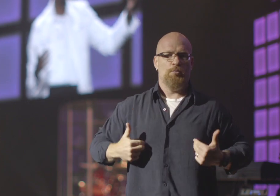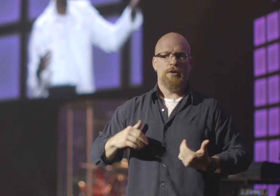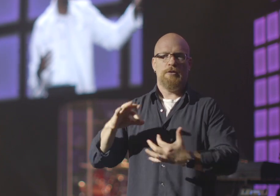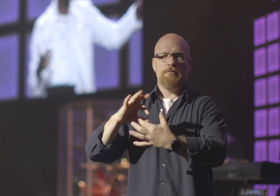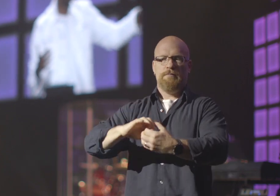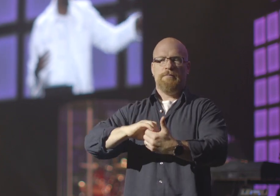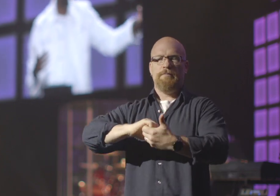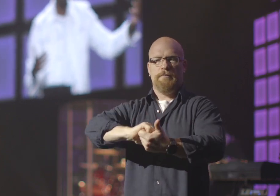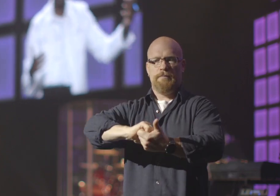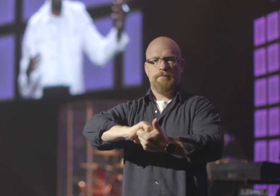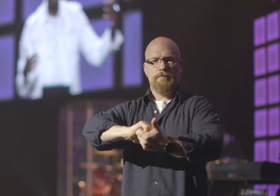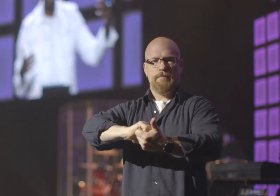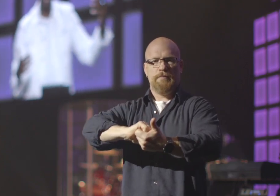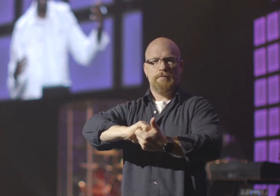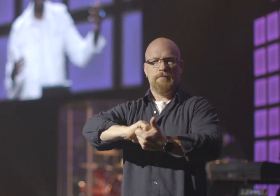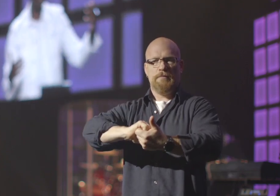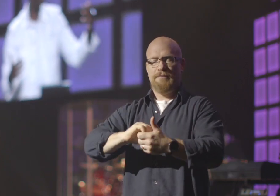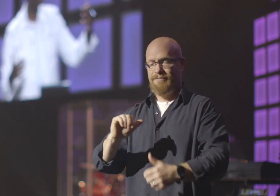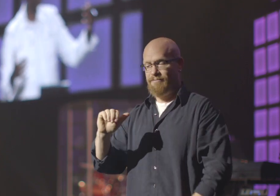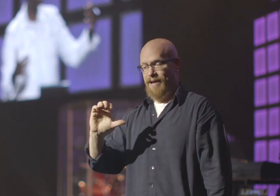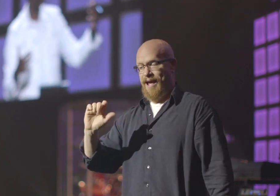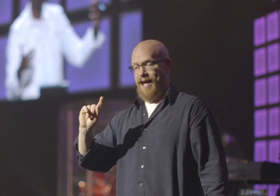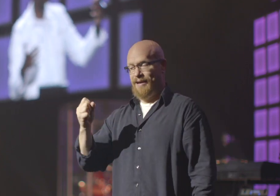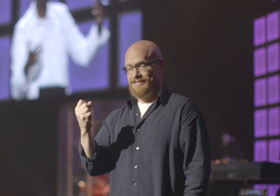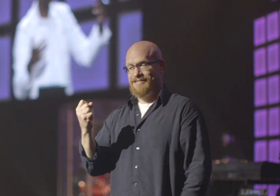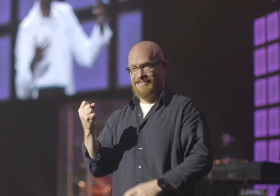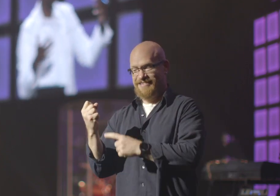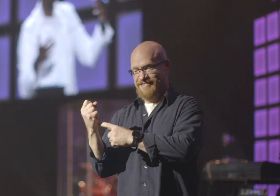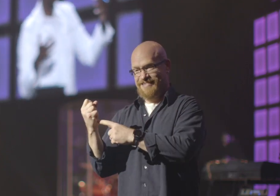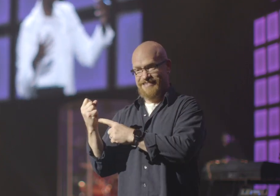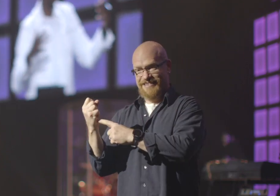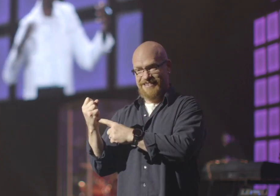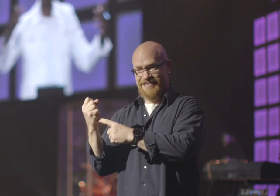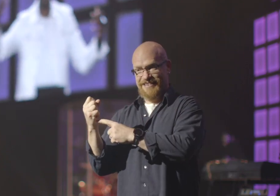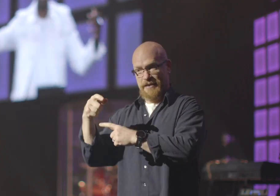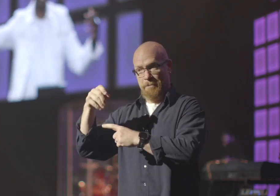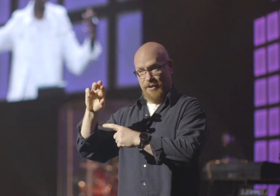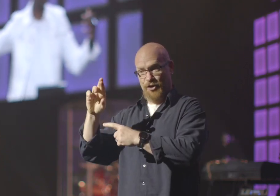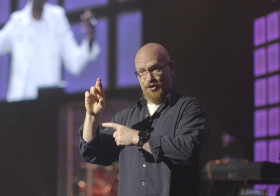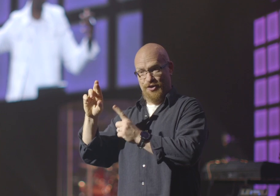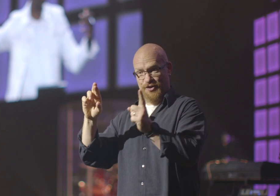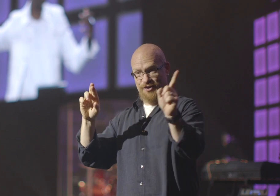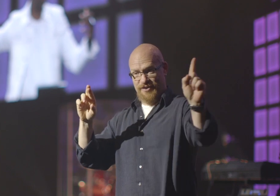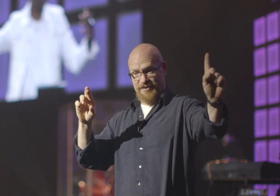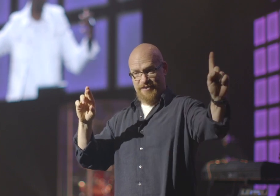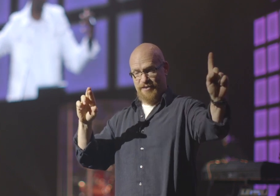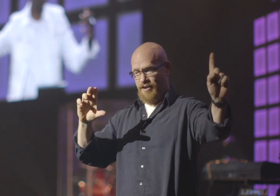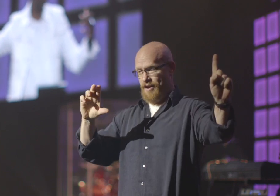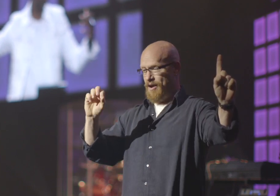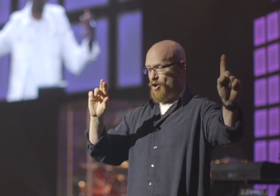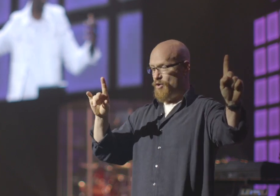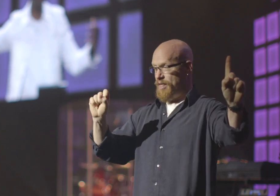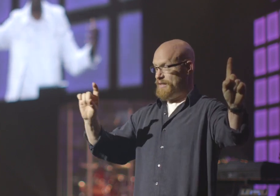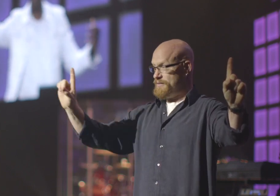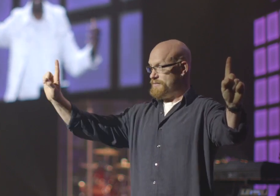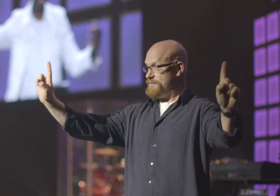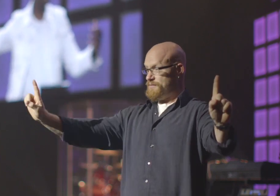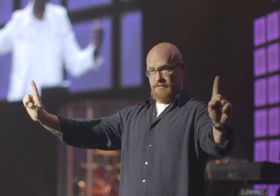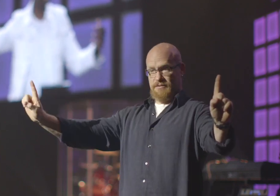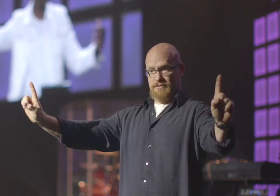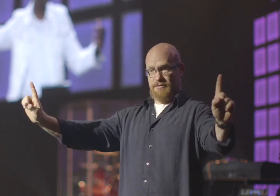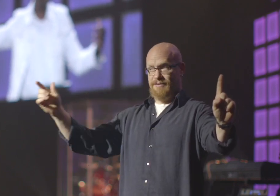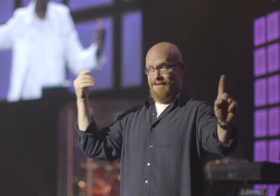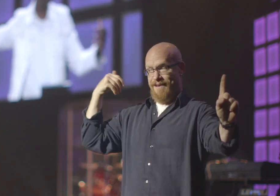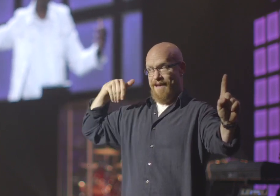illustration in the book of Acts was an excellent illustration, because even though Cornelius was over here, and even though the